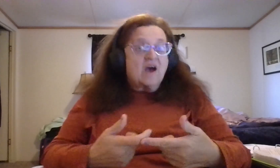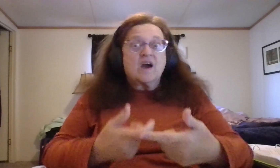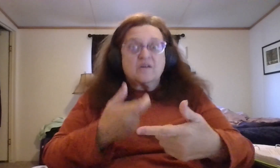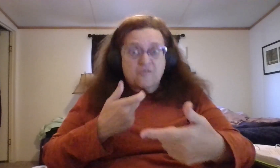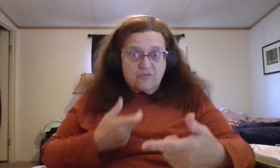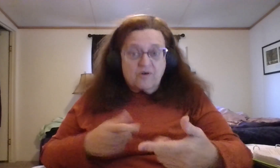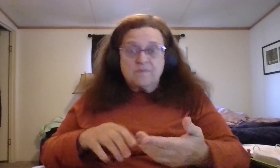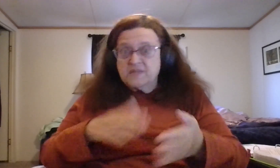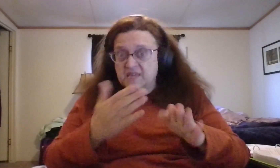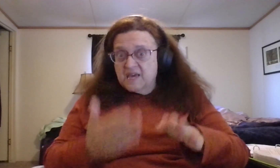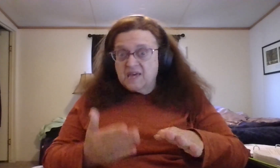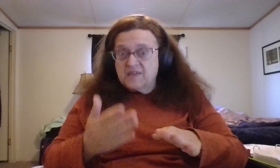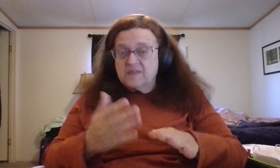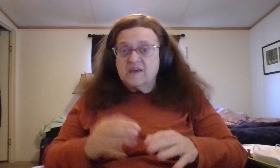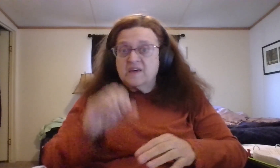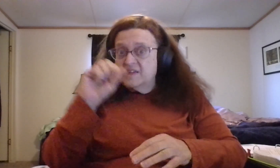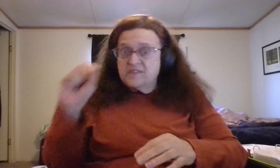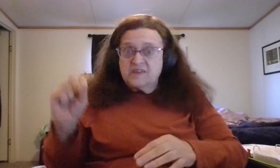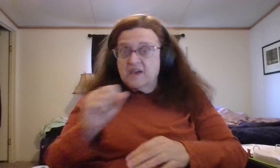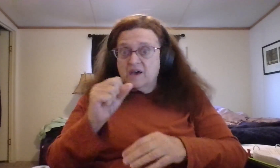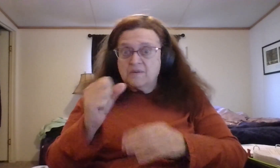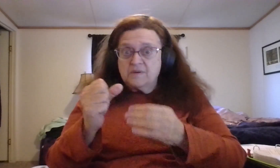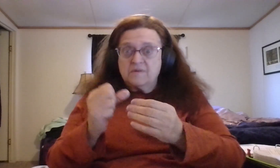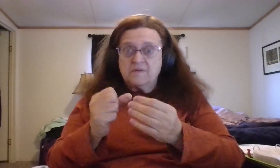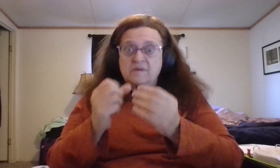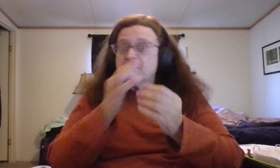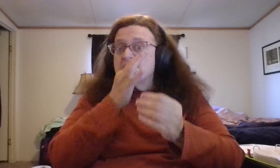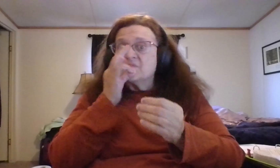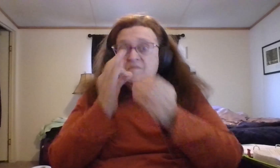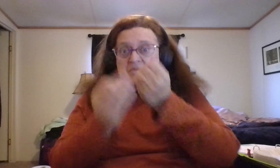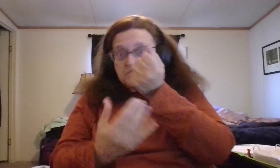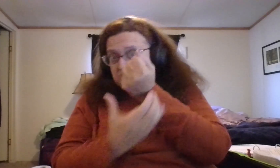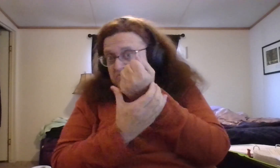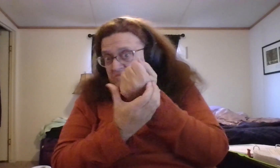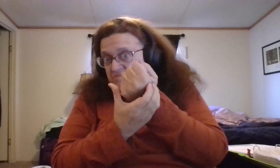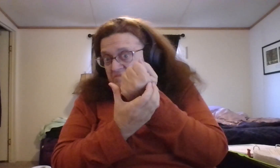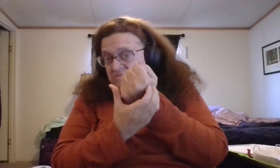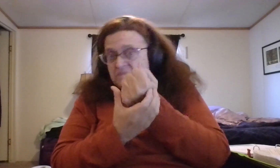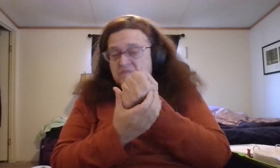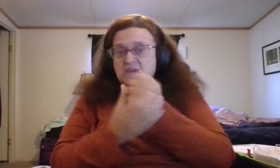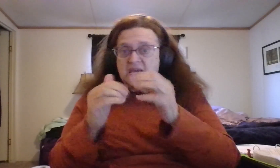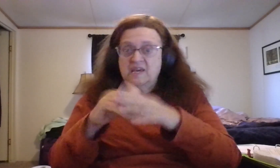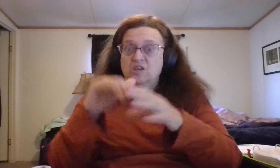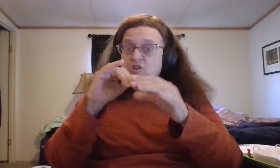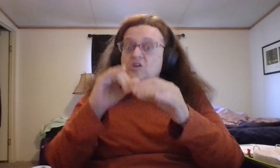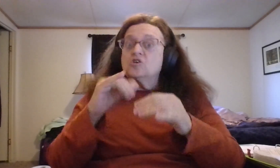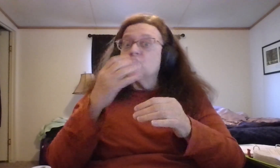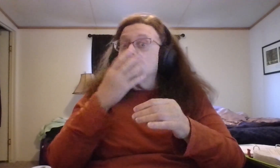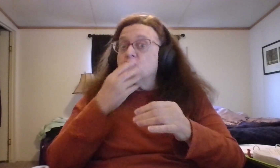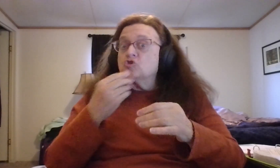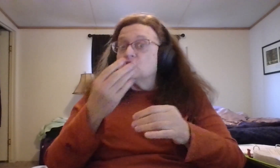The almond calyxes in Jewish symbolism